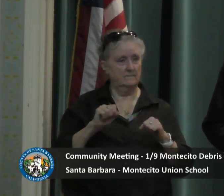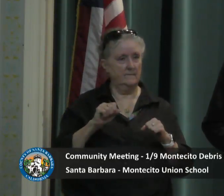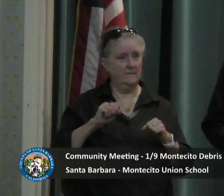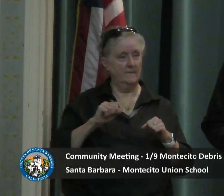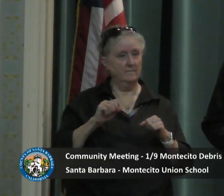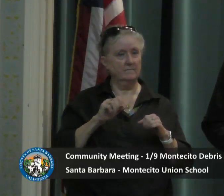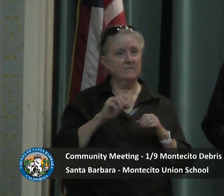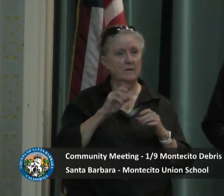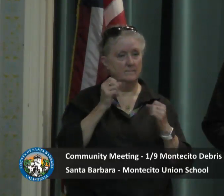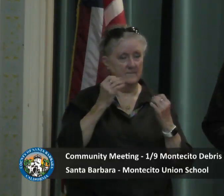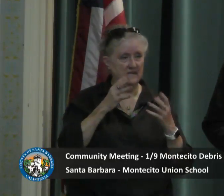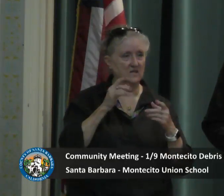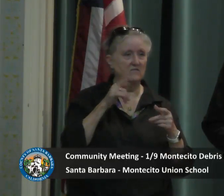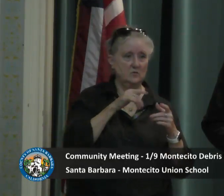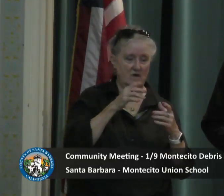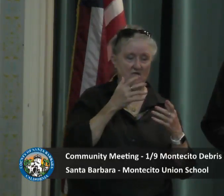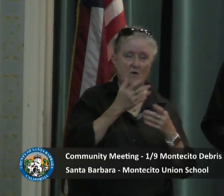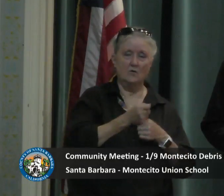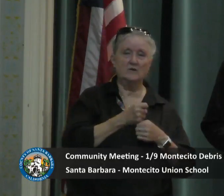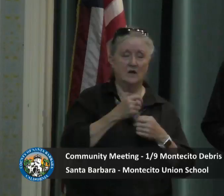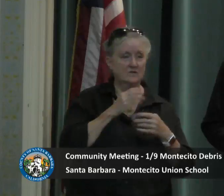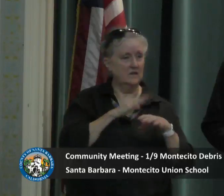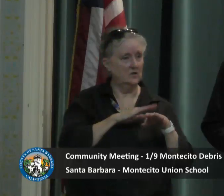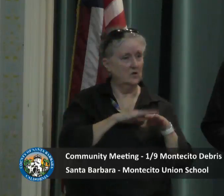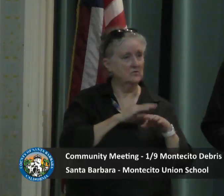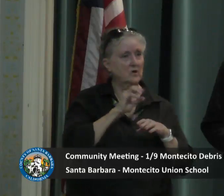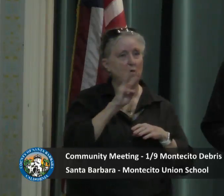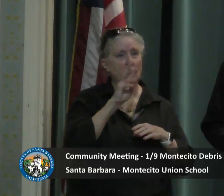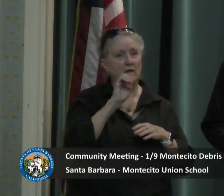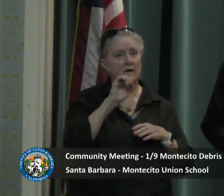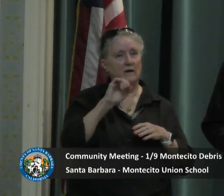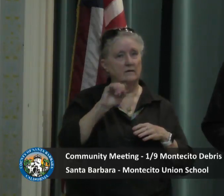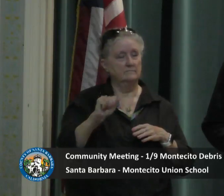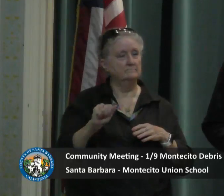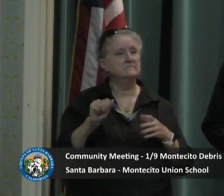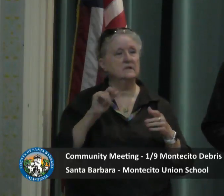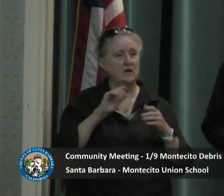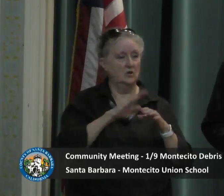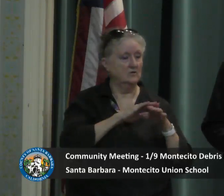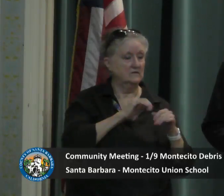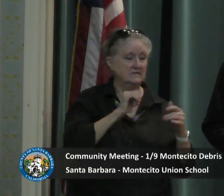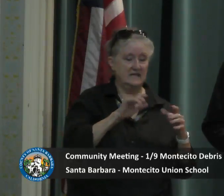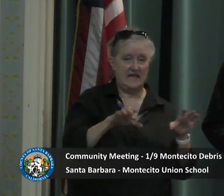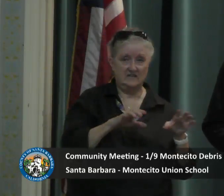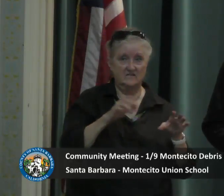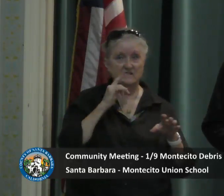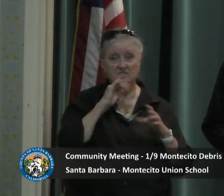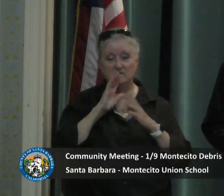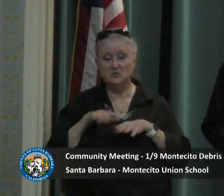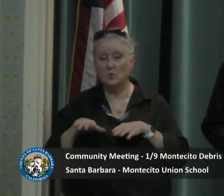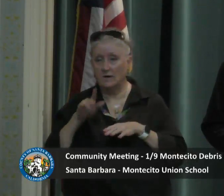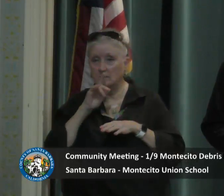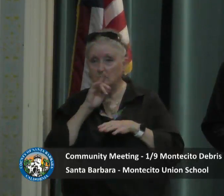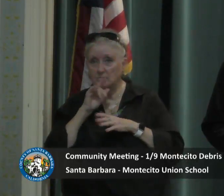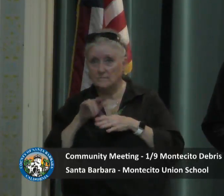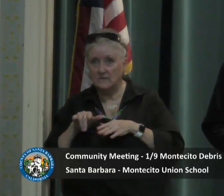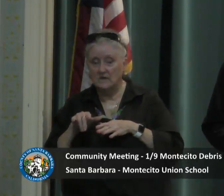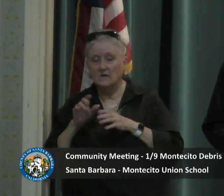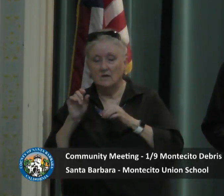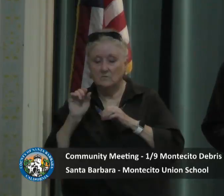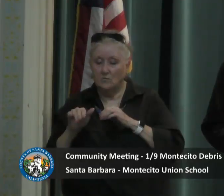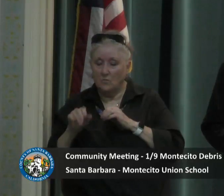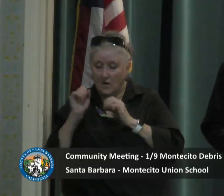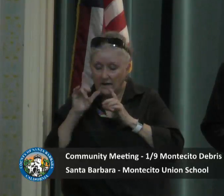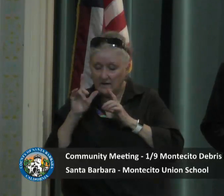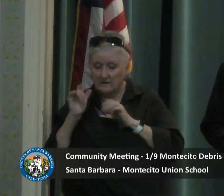you have received our WIA alerts that activate your phone even when it's in the quiet. It will wake it up, send